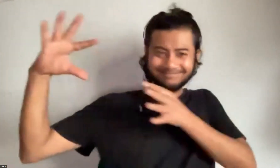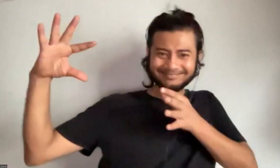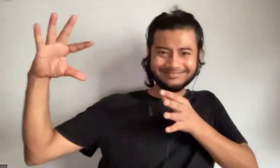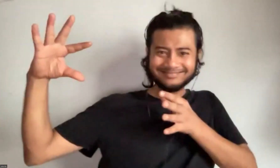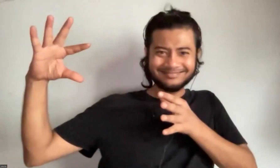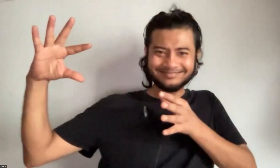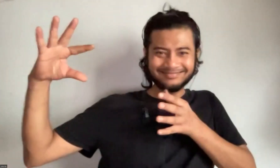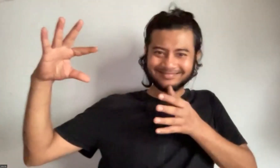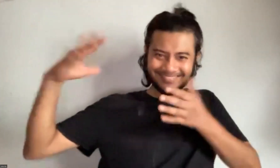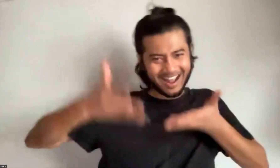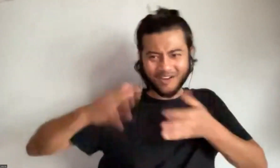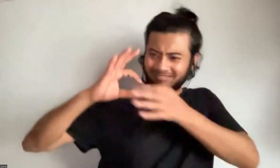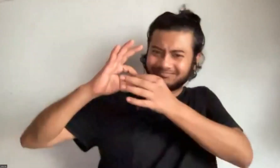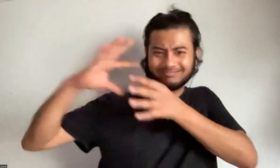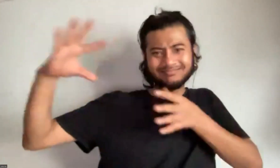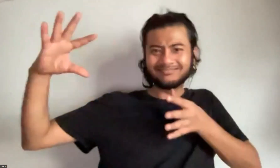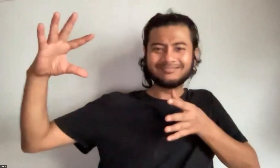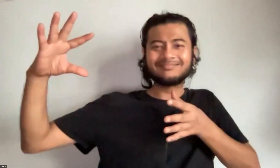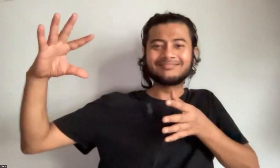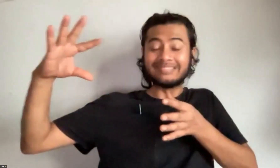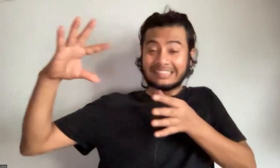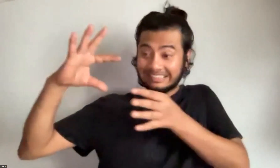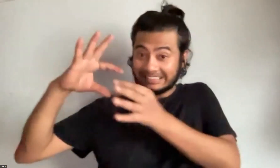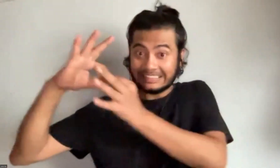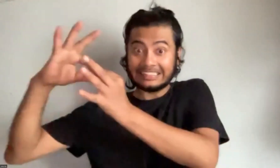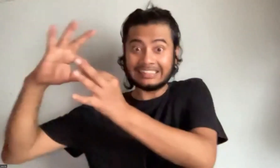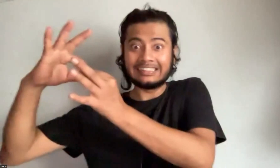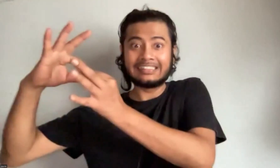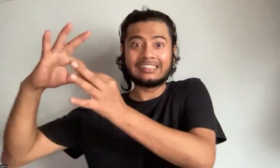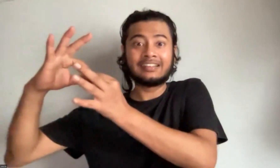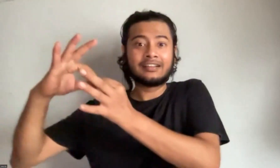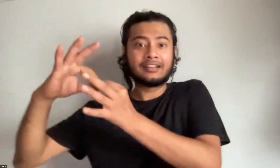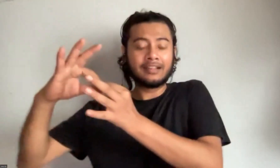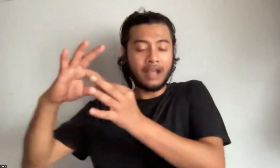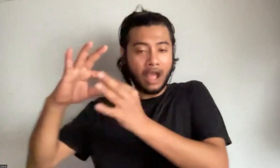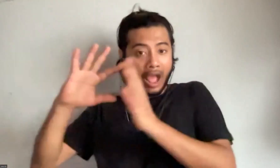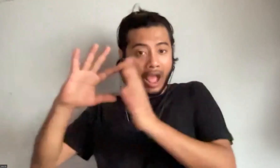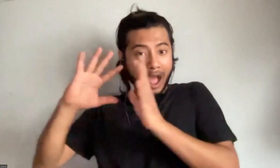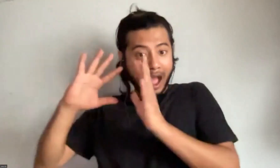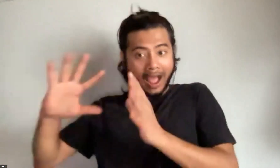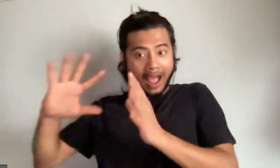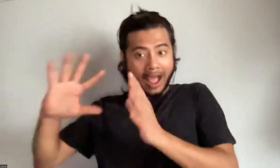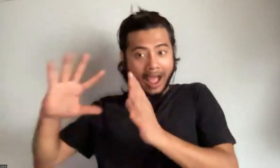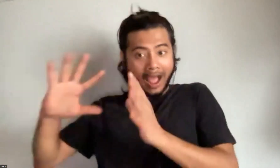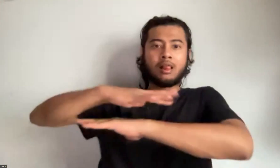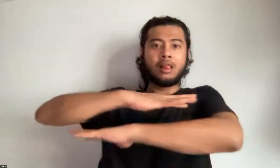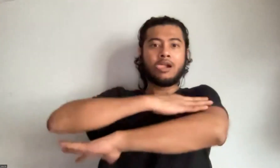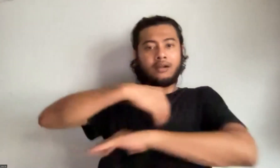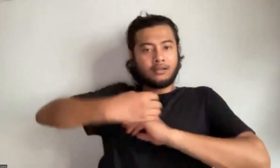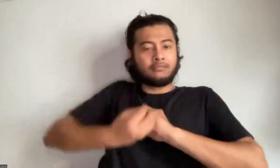be permanent. That happiness will not be taken away from you ever.